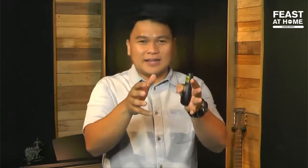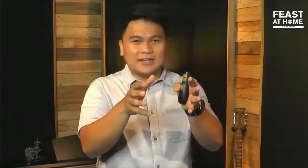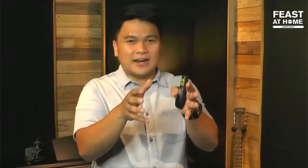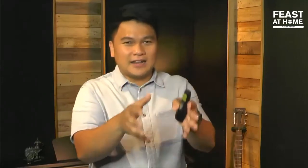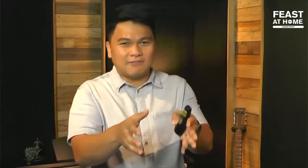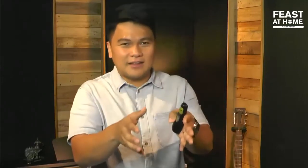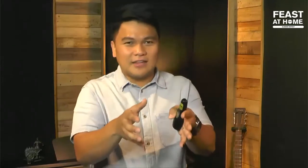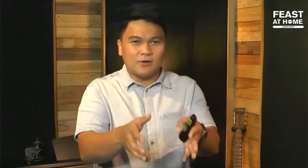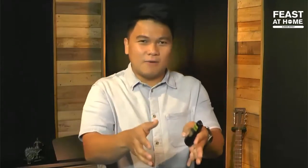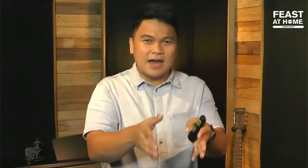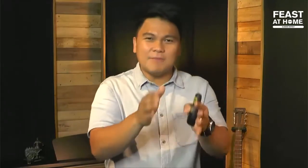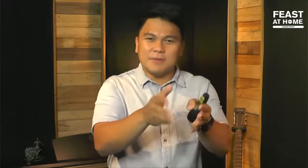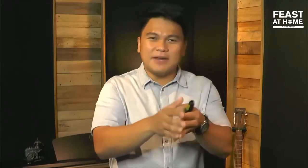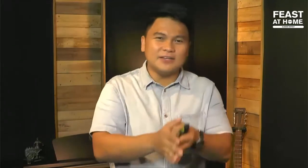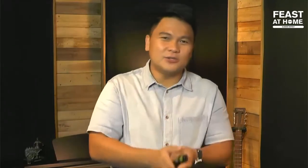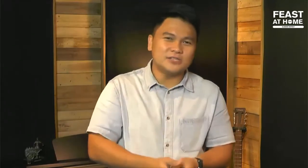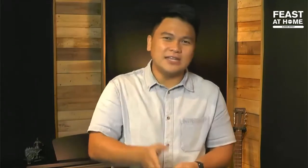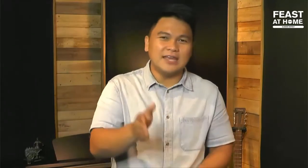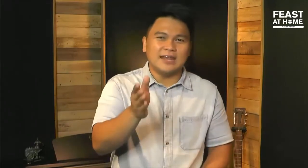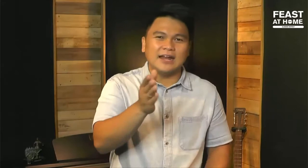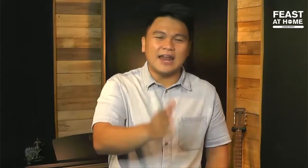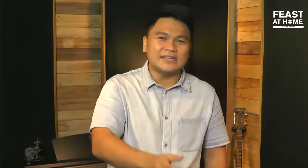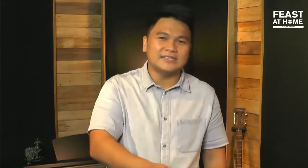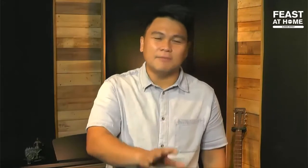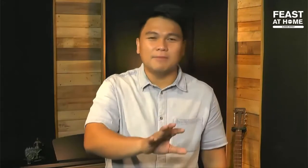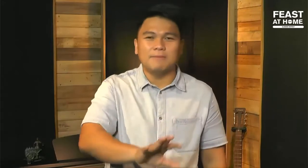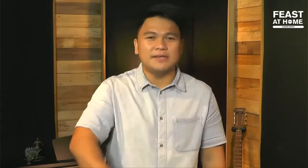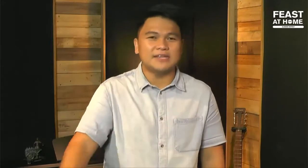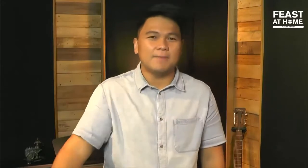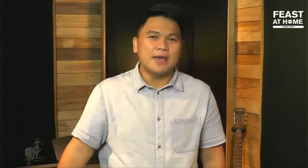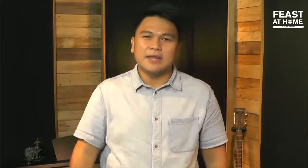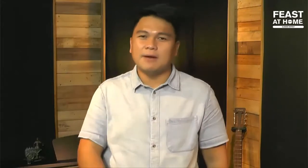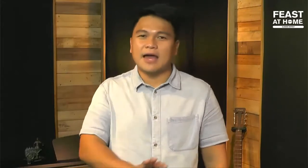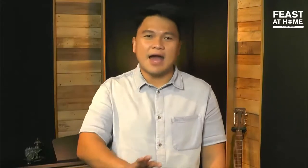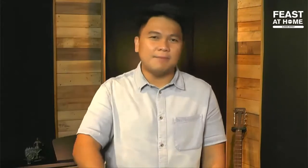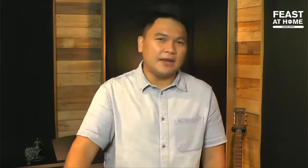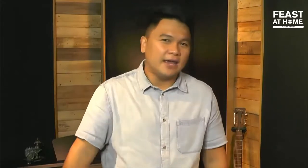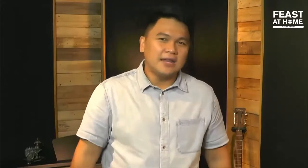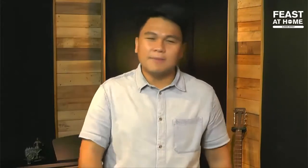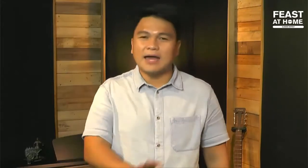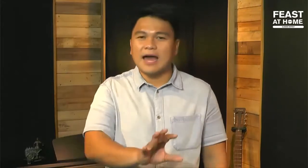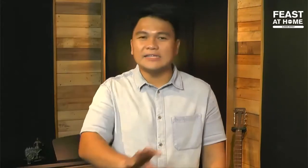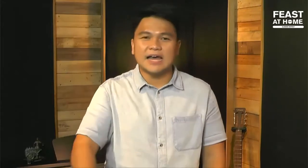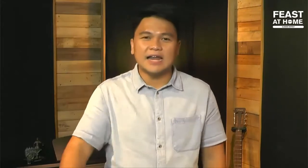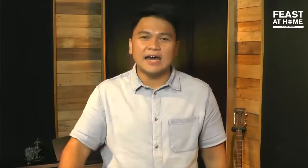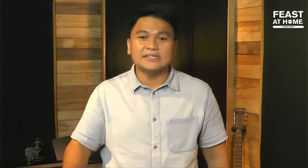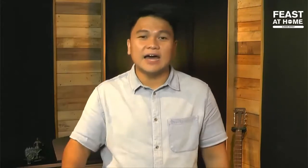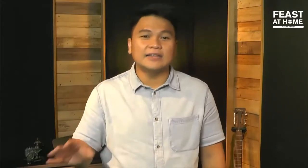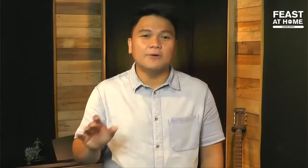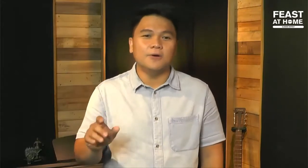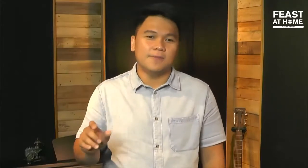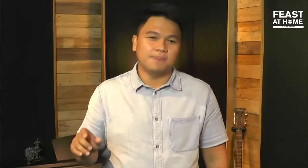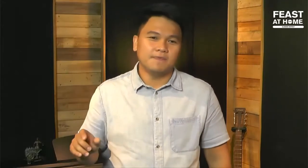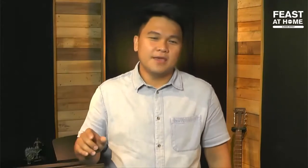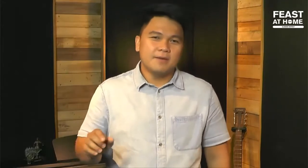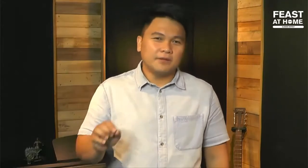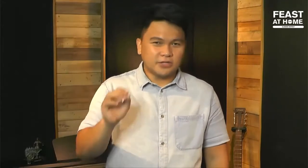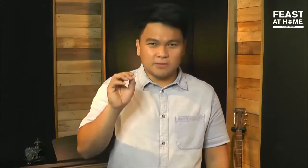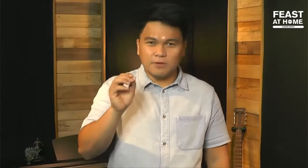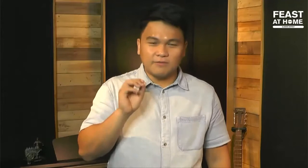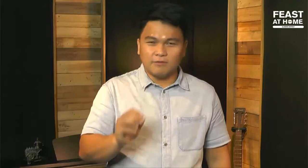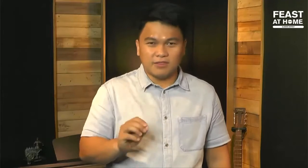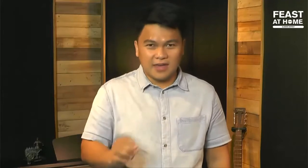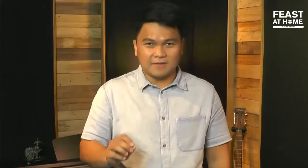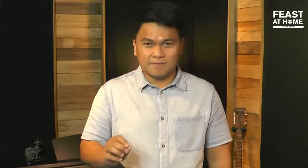ng great flood ni Noah, alam naman ng Diyos na hindi yan ang last na magme-mess up, na magkakamali, na magkakasala ang sangkatauhan. But